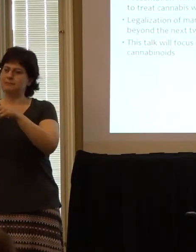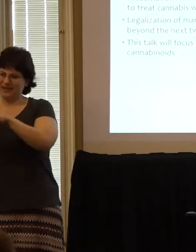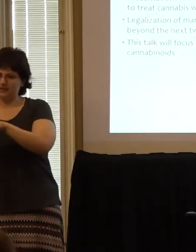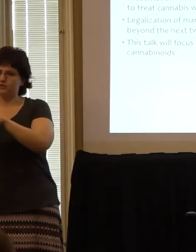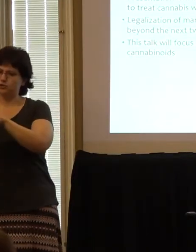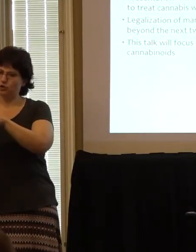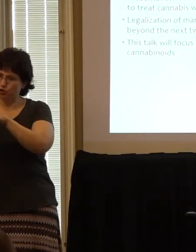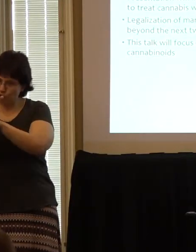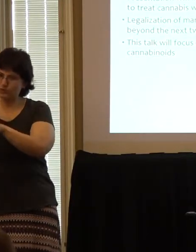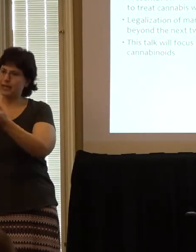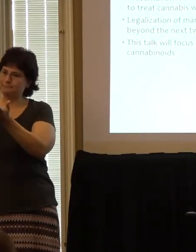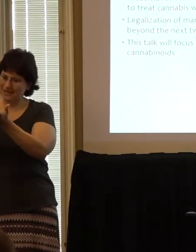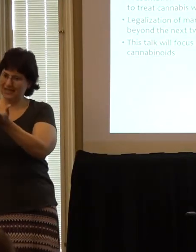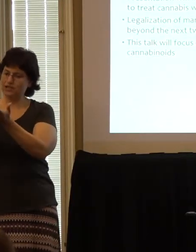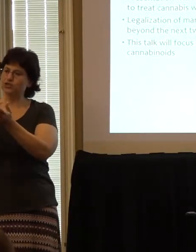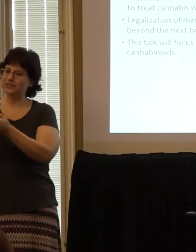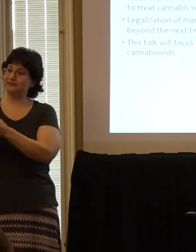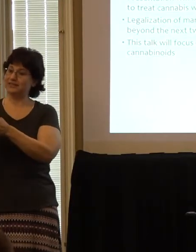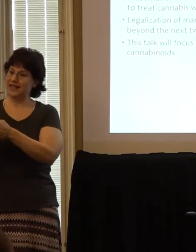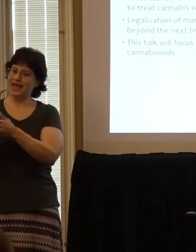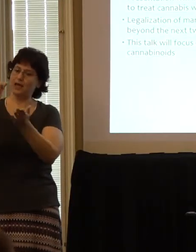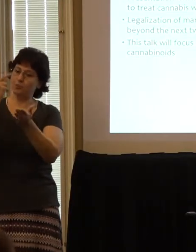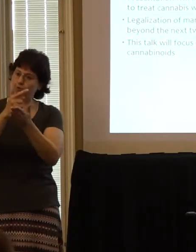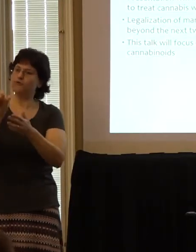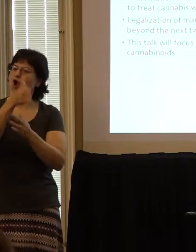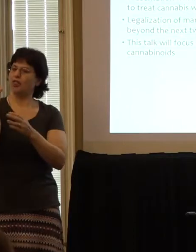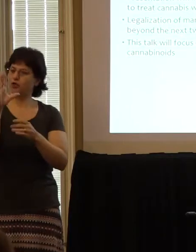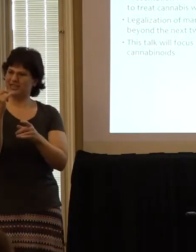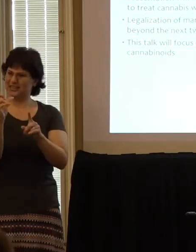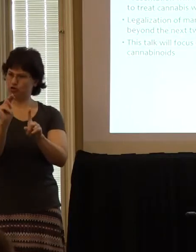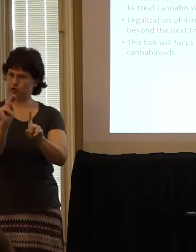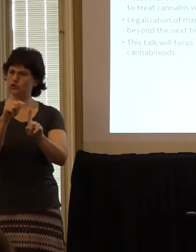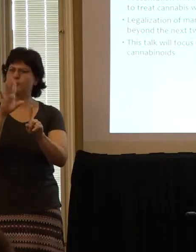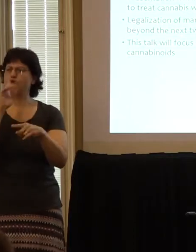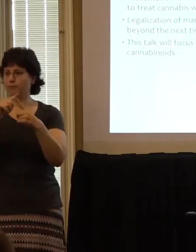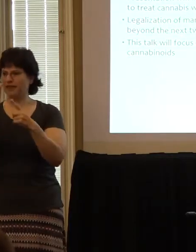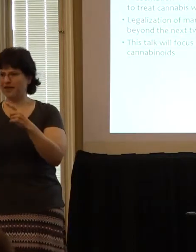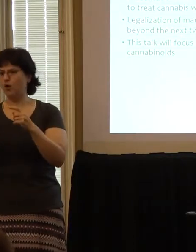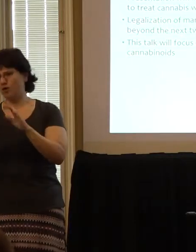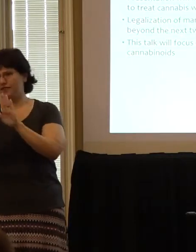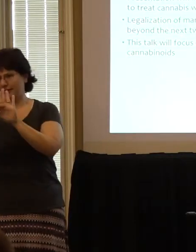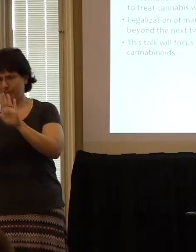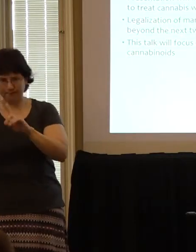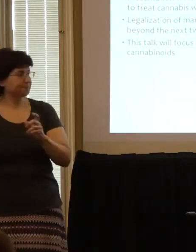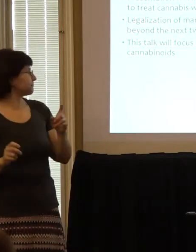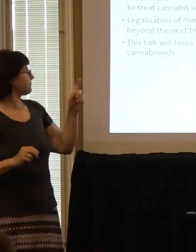using medications that are FDA-approved for other conditions. So I'll talk about that a little bit.